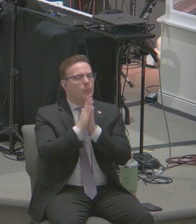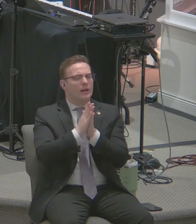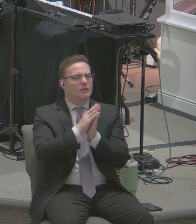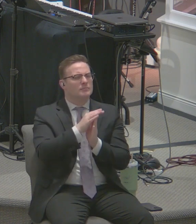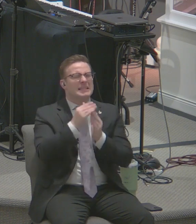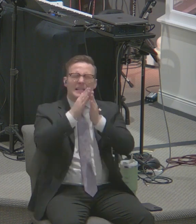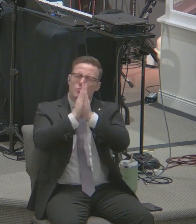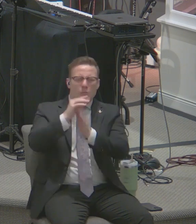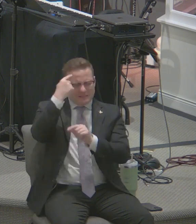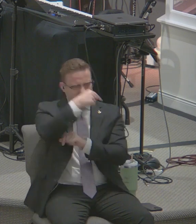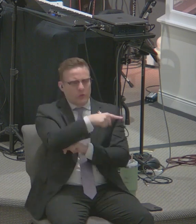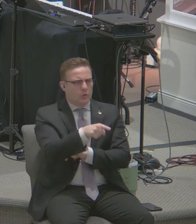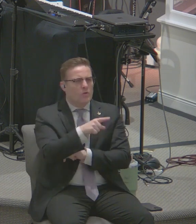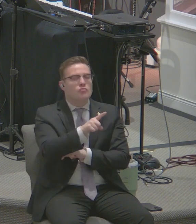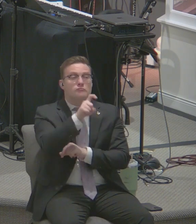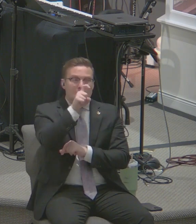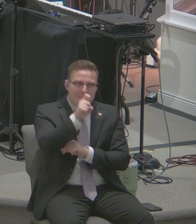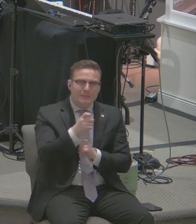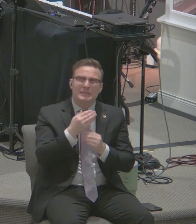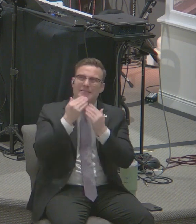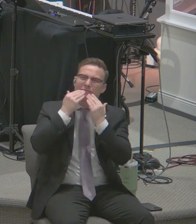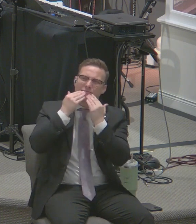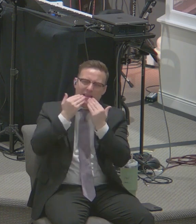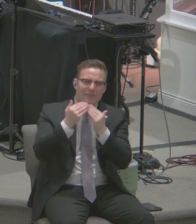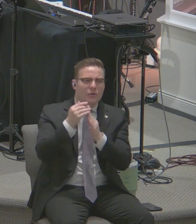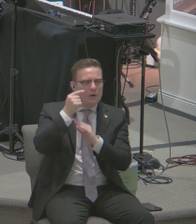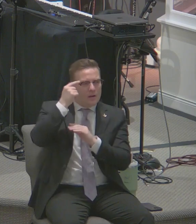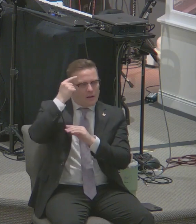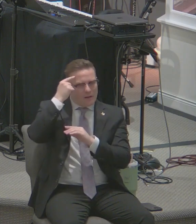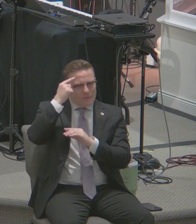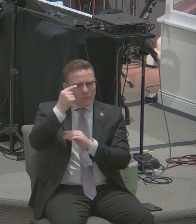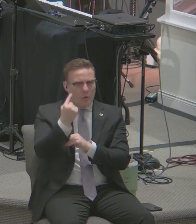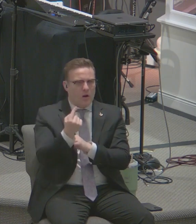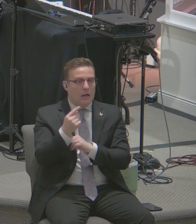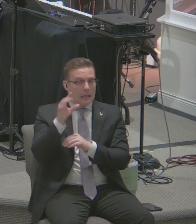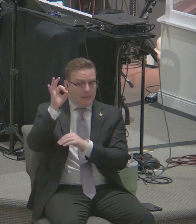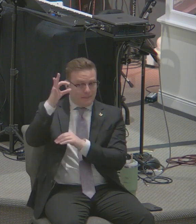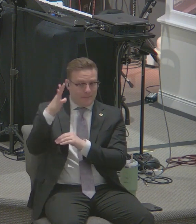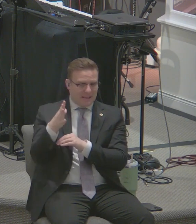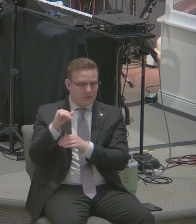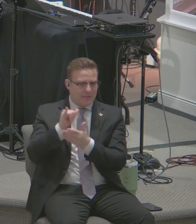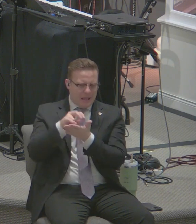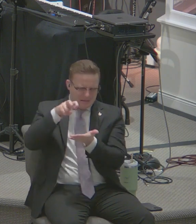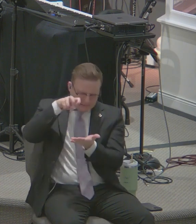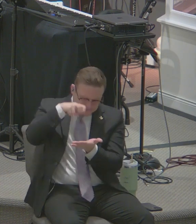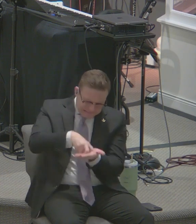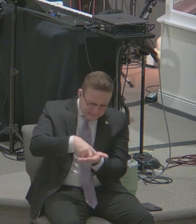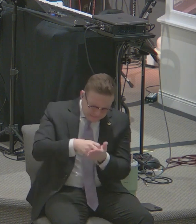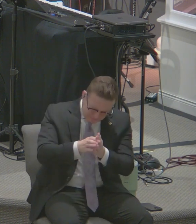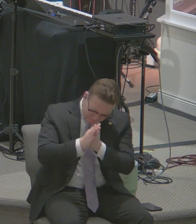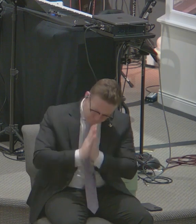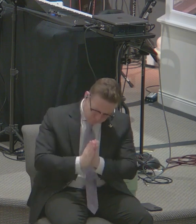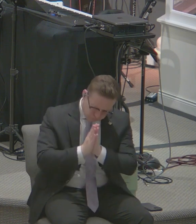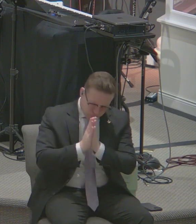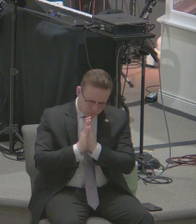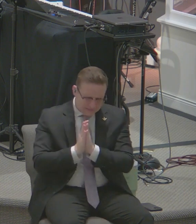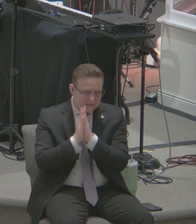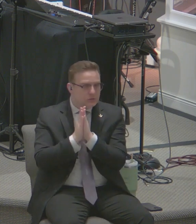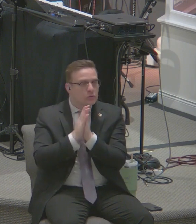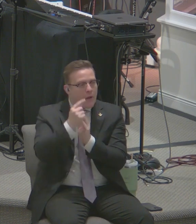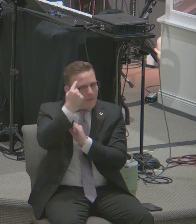You ought to be thankful for someone that hits their knees in prayer carrying your burden.